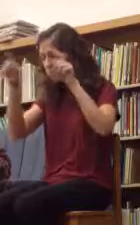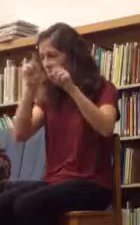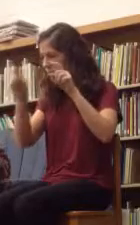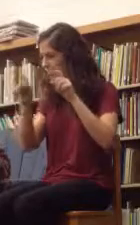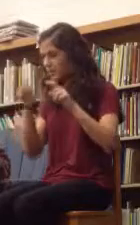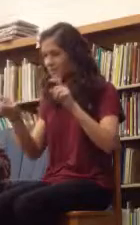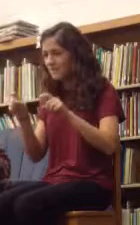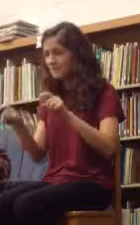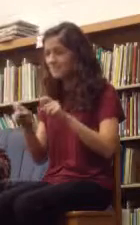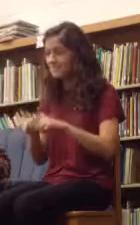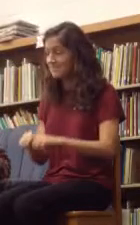circles.